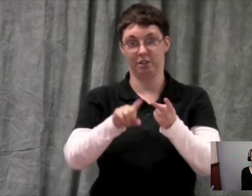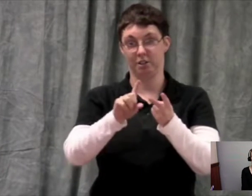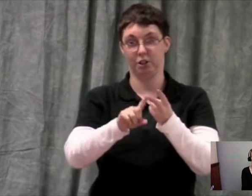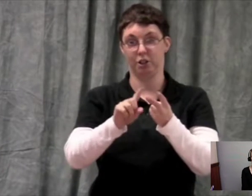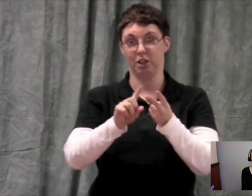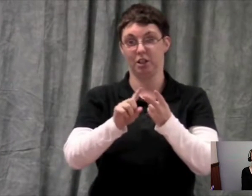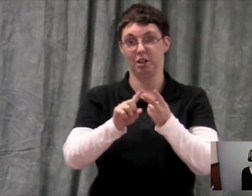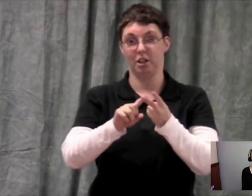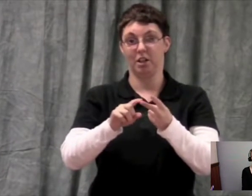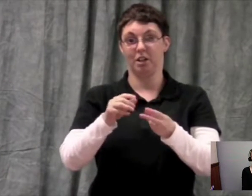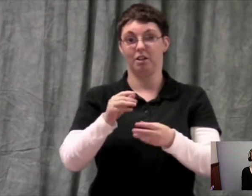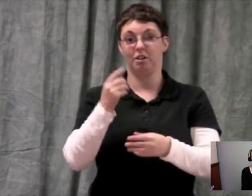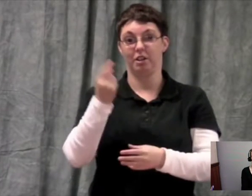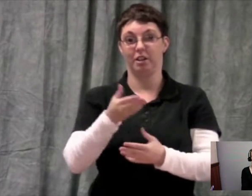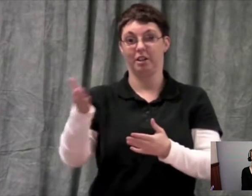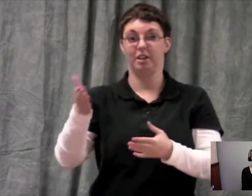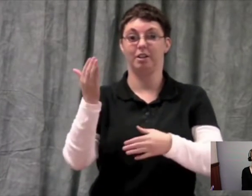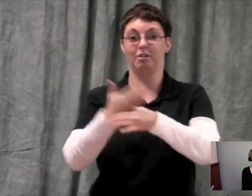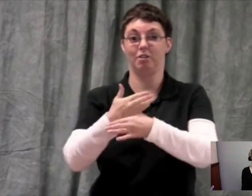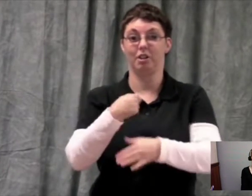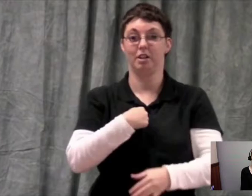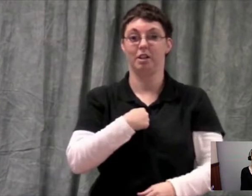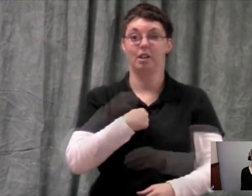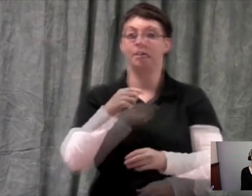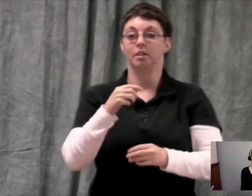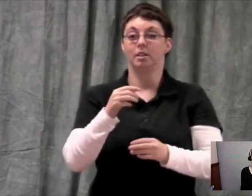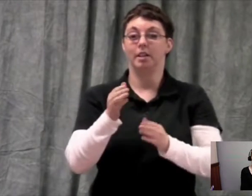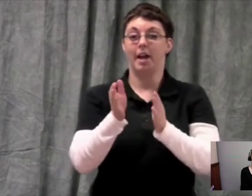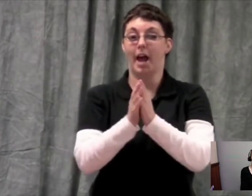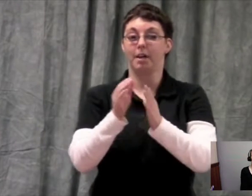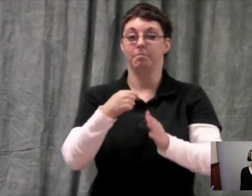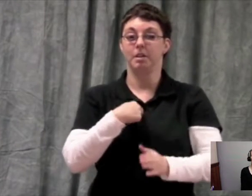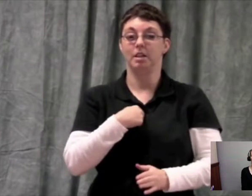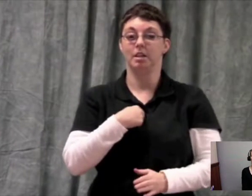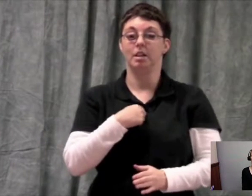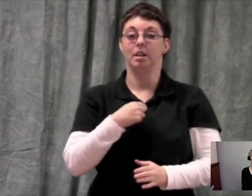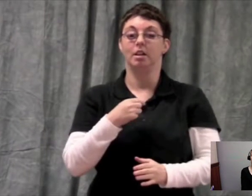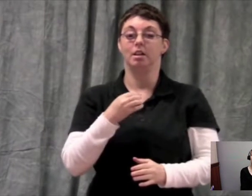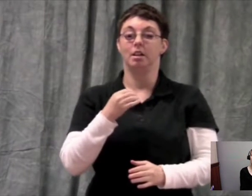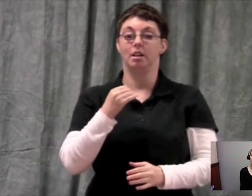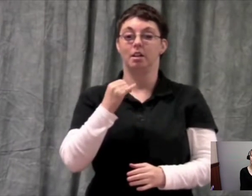distracting. So I recommend not wearing a red shirt. Another thing that has bothered me throughout my